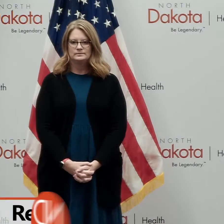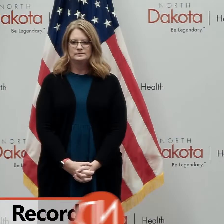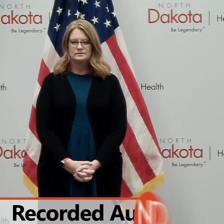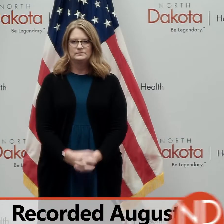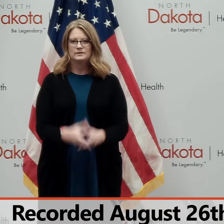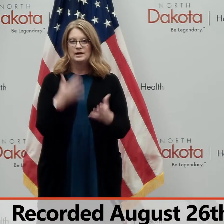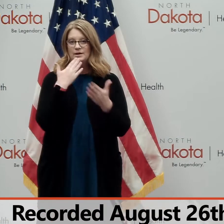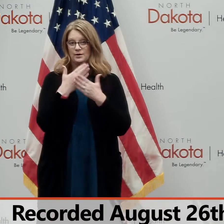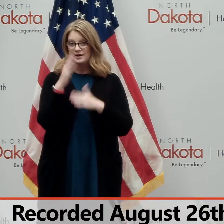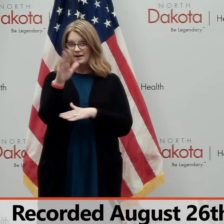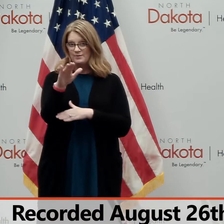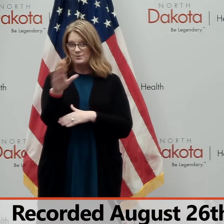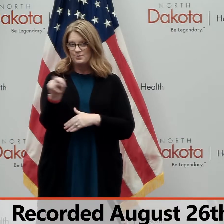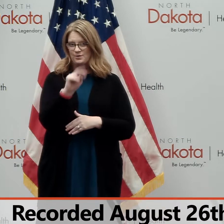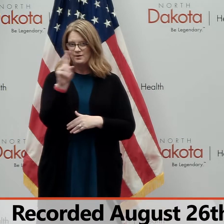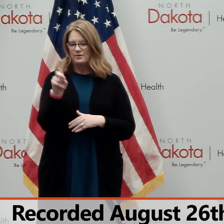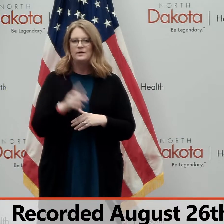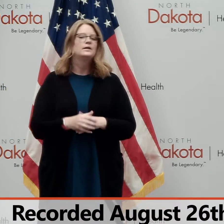Good afternoon, North Dakota.